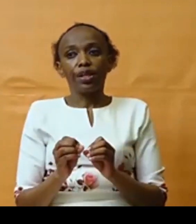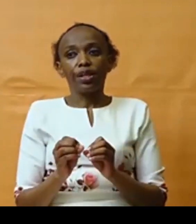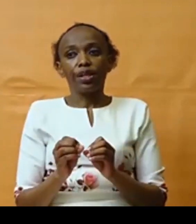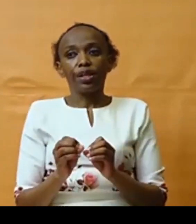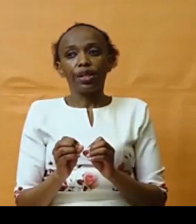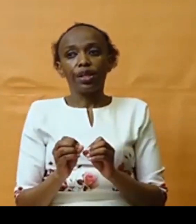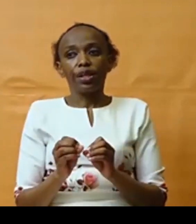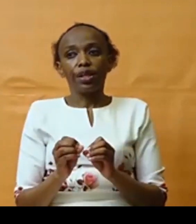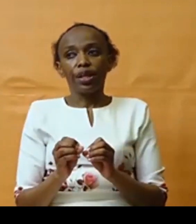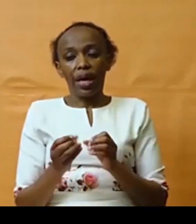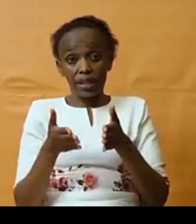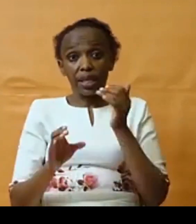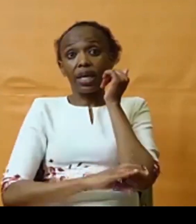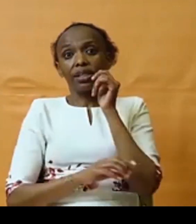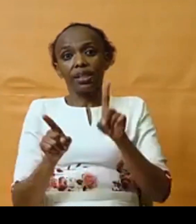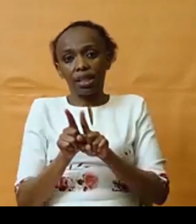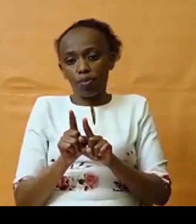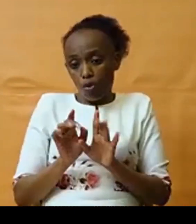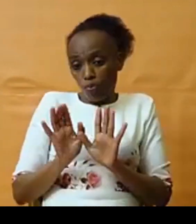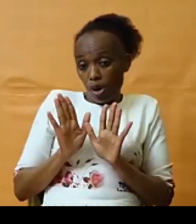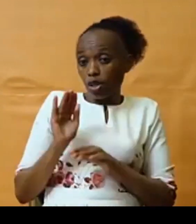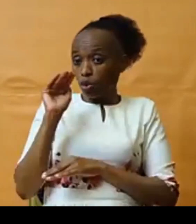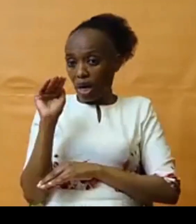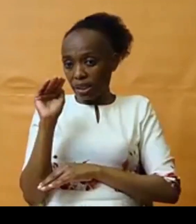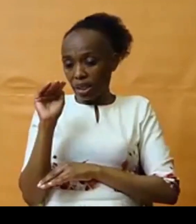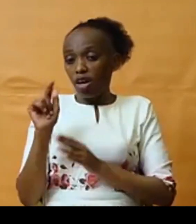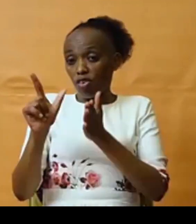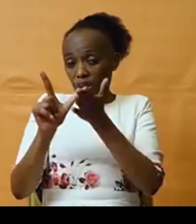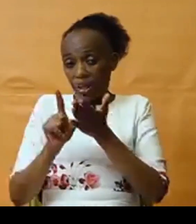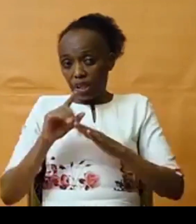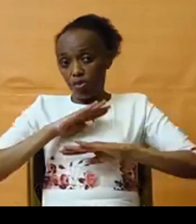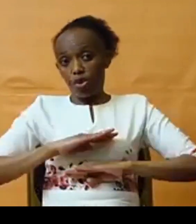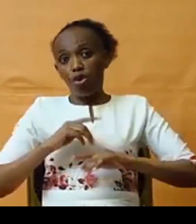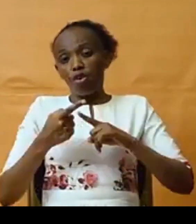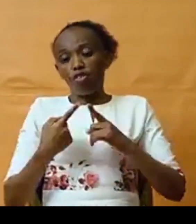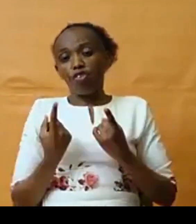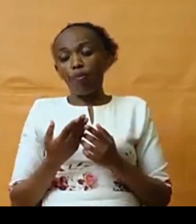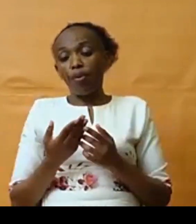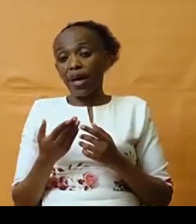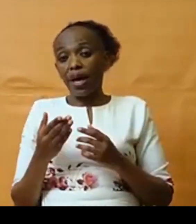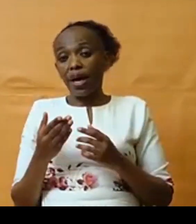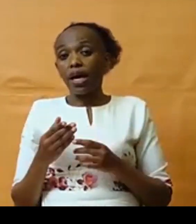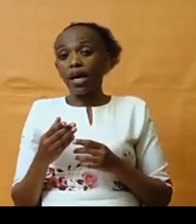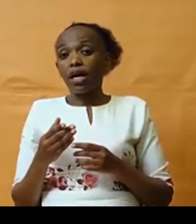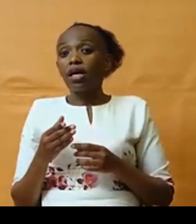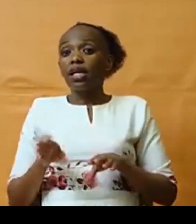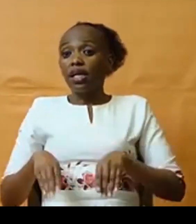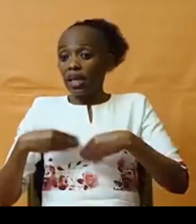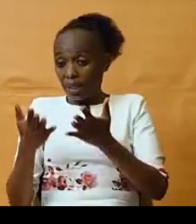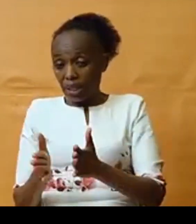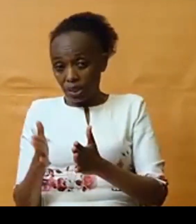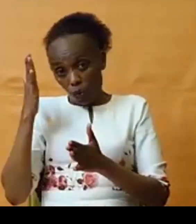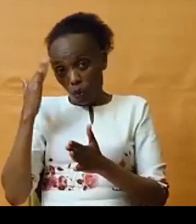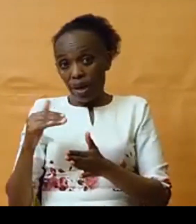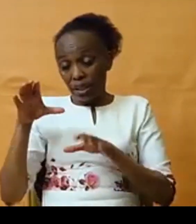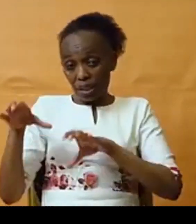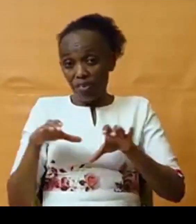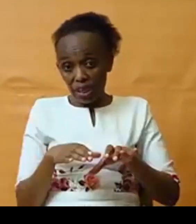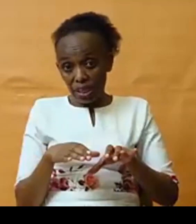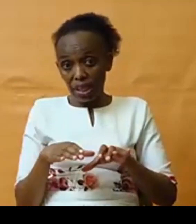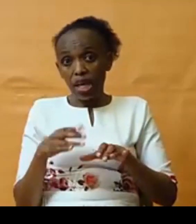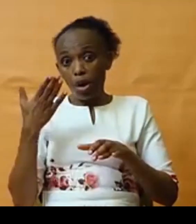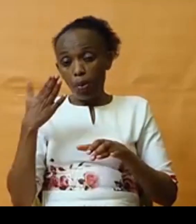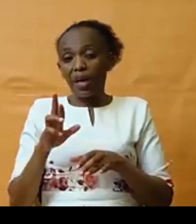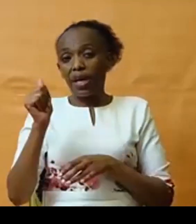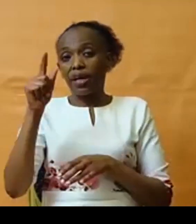countries have also been reluctant to ask from debt relief from official creditors out of fear of suffering the downgrades